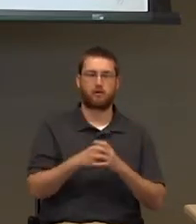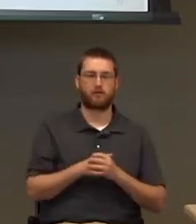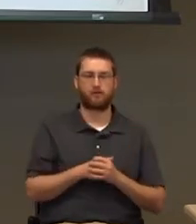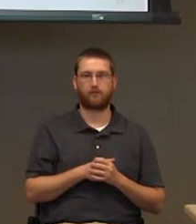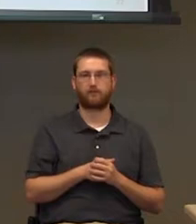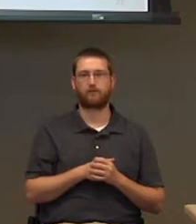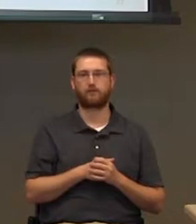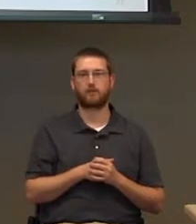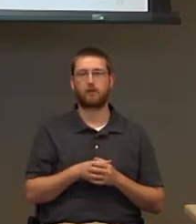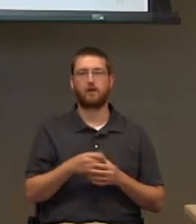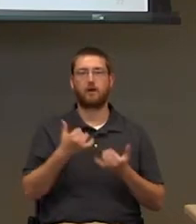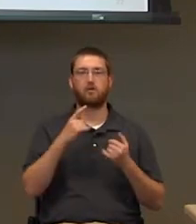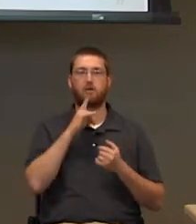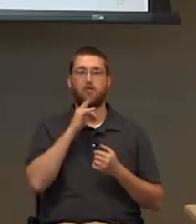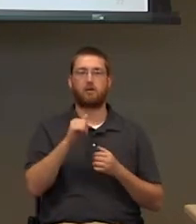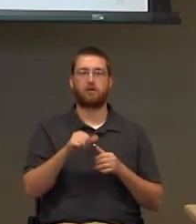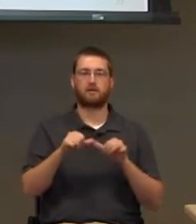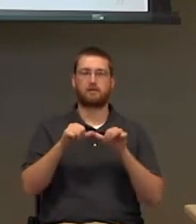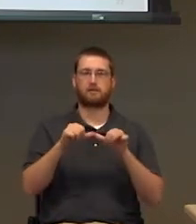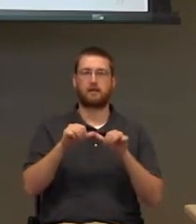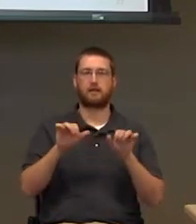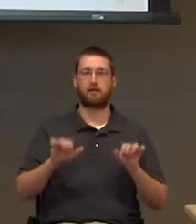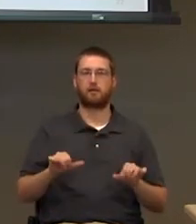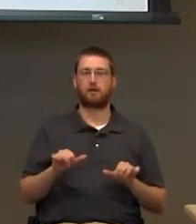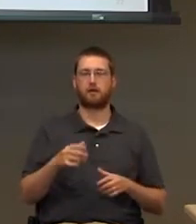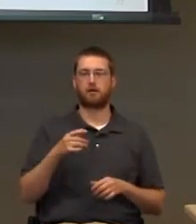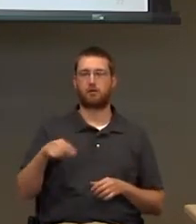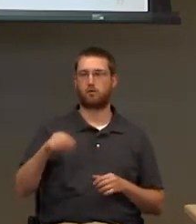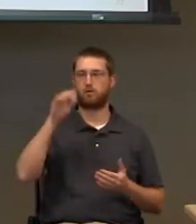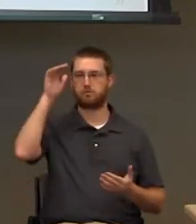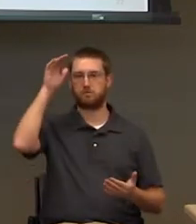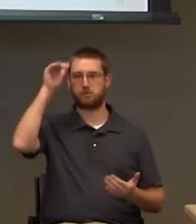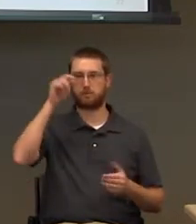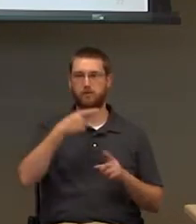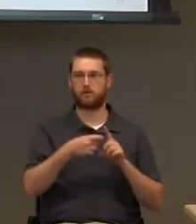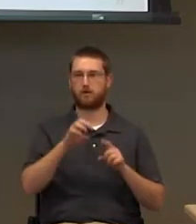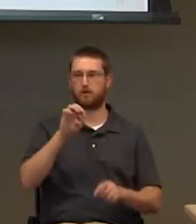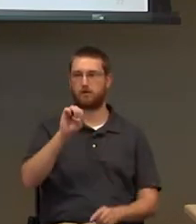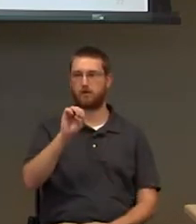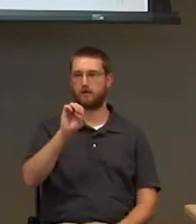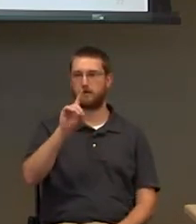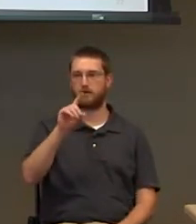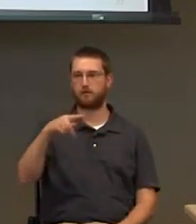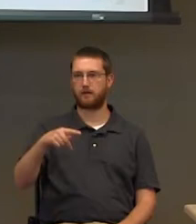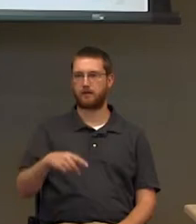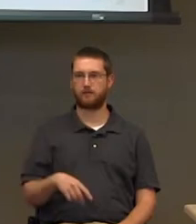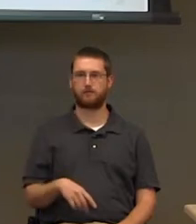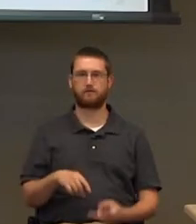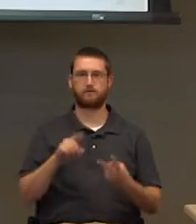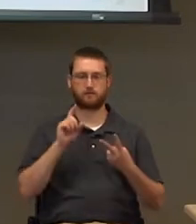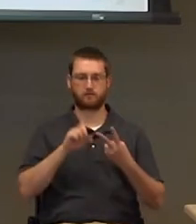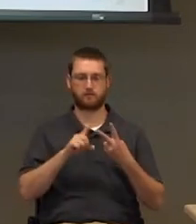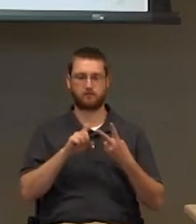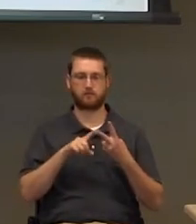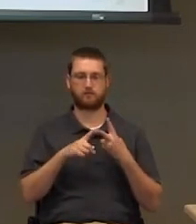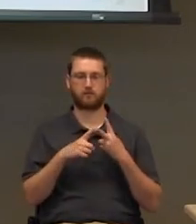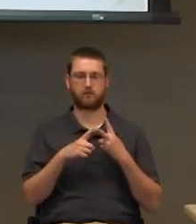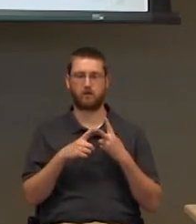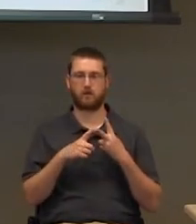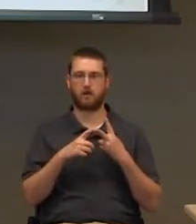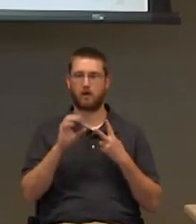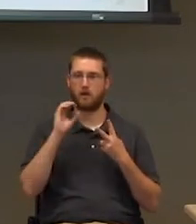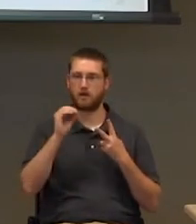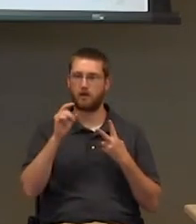and particularly to see the sustainability that you all should expect out of economic development investment. Second thing is, none of